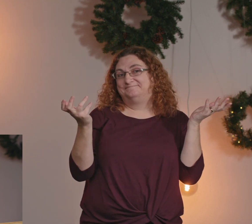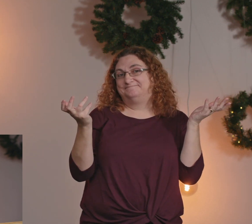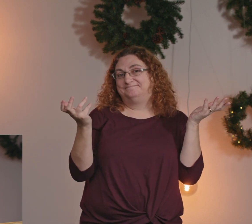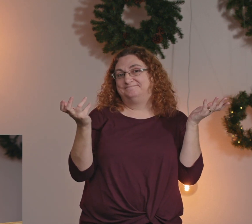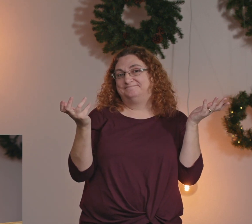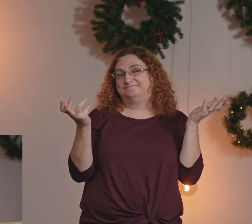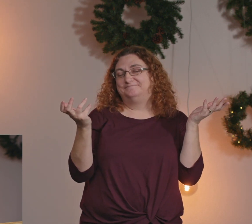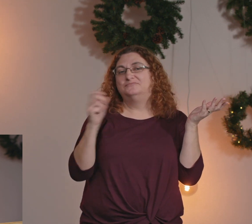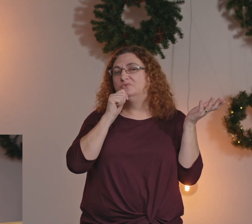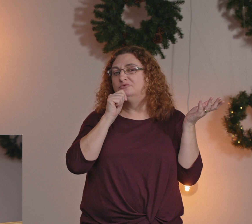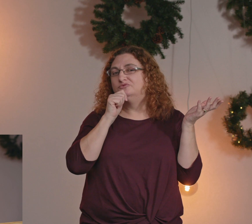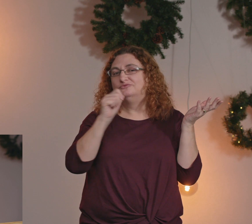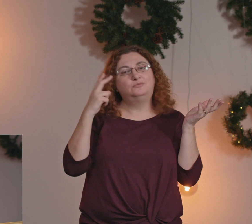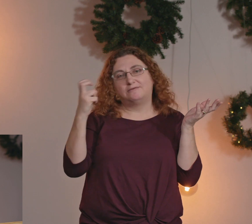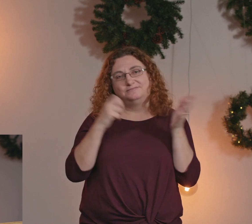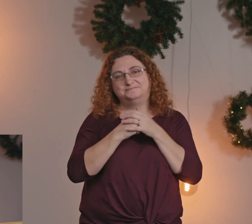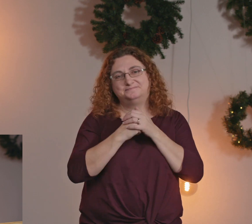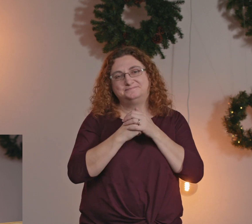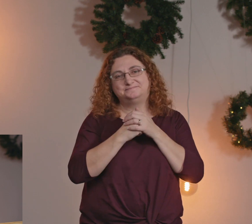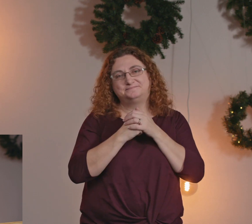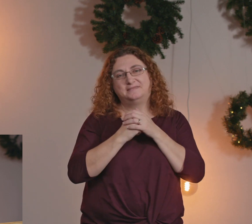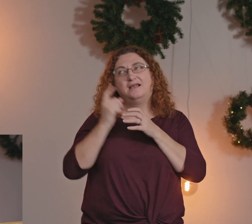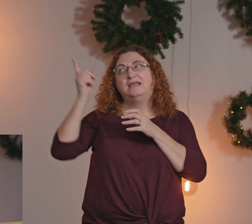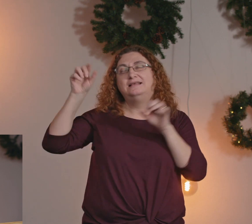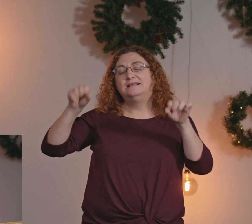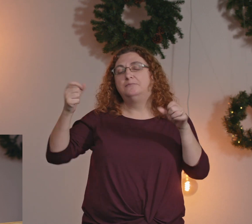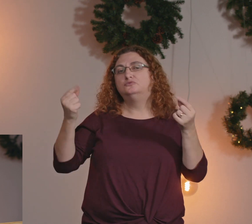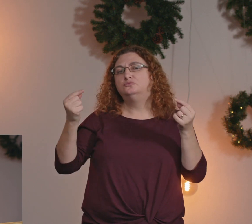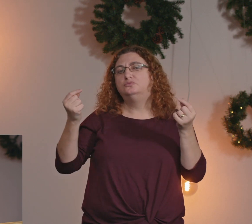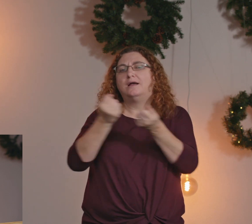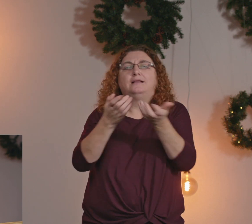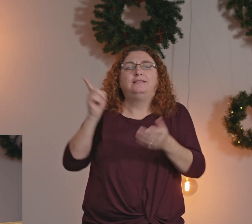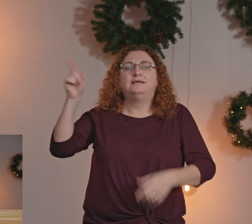Is there any doubt that he's able to do what he said?